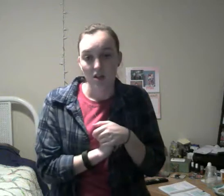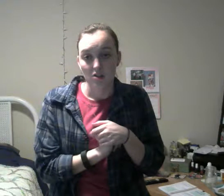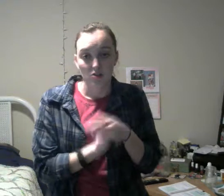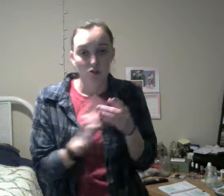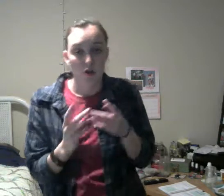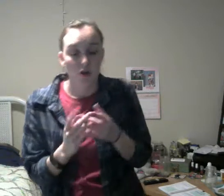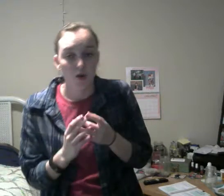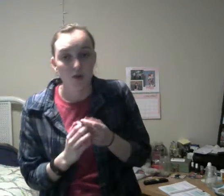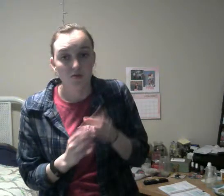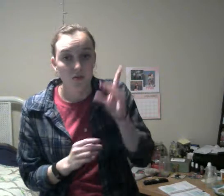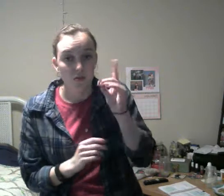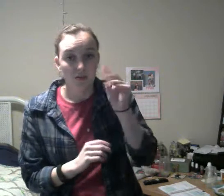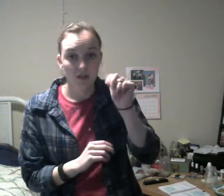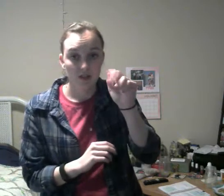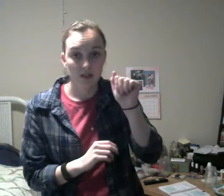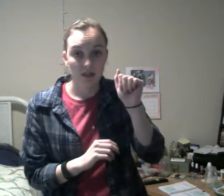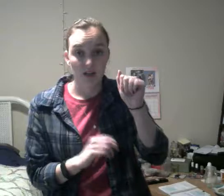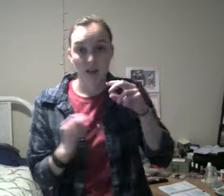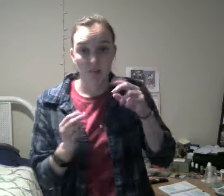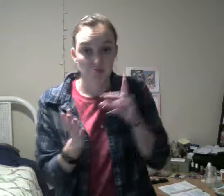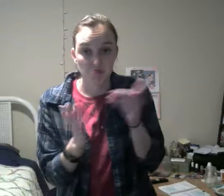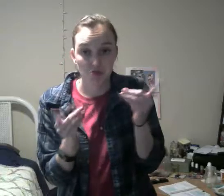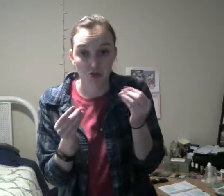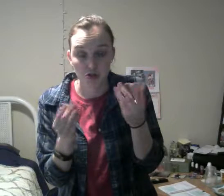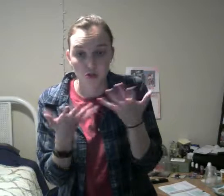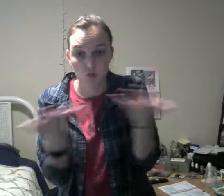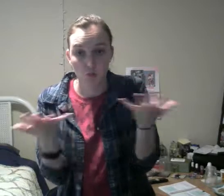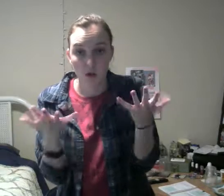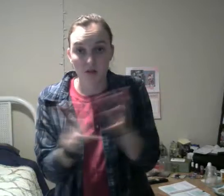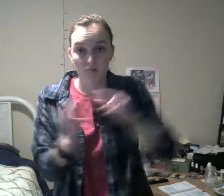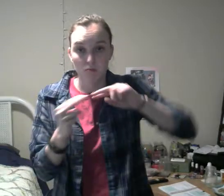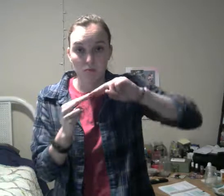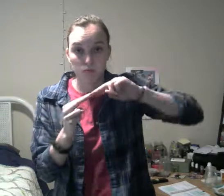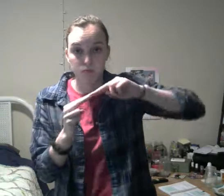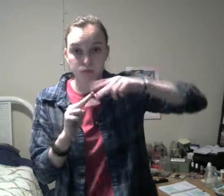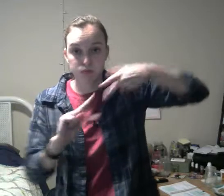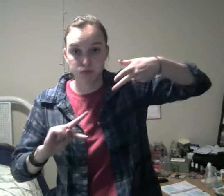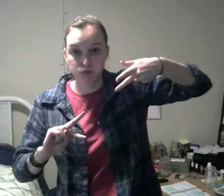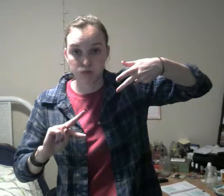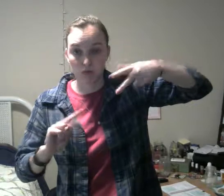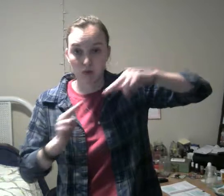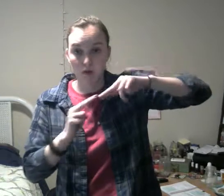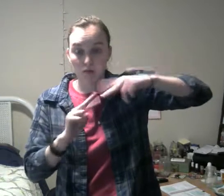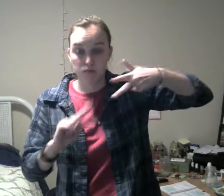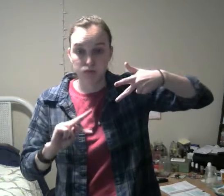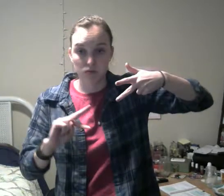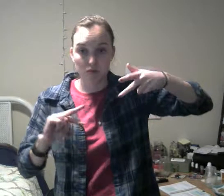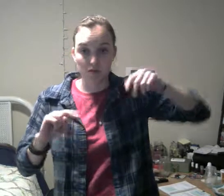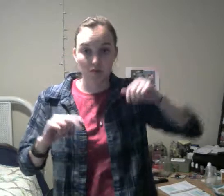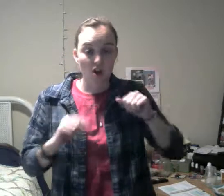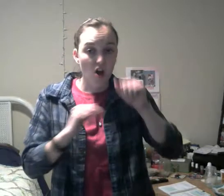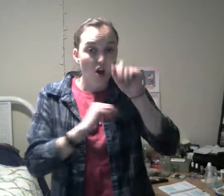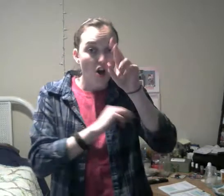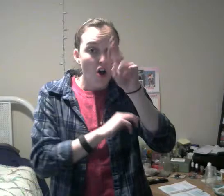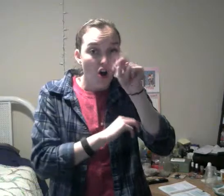needs a messenger to get its job out. And so basically the DNA will unzip. RNA polymerase is going to race down that DNA, and it's going